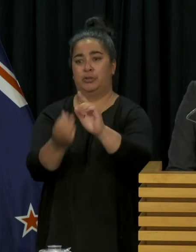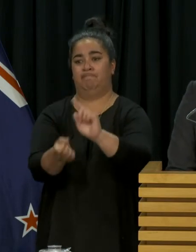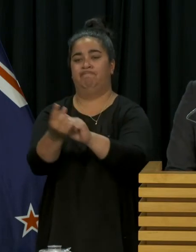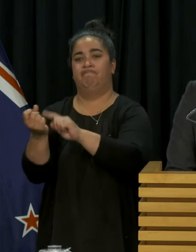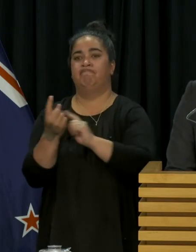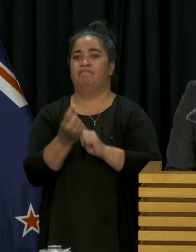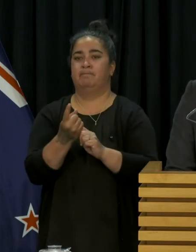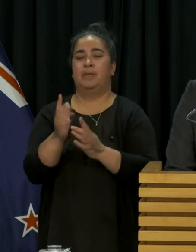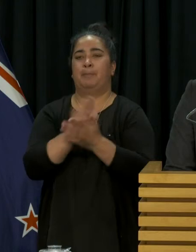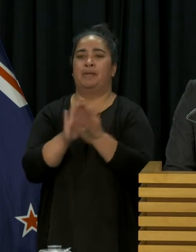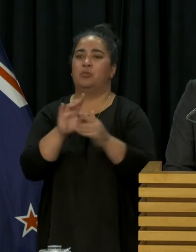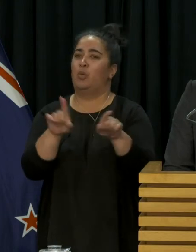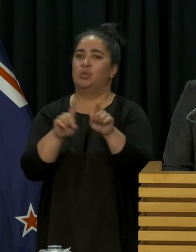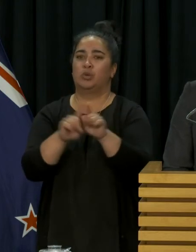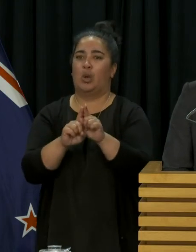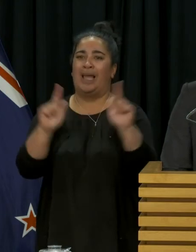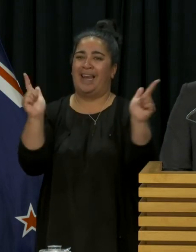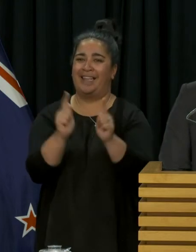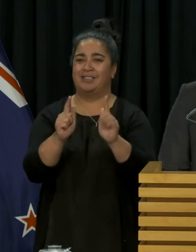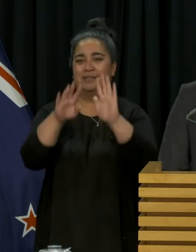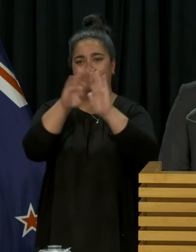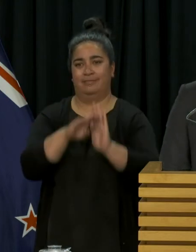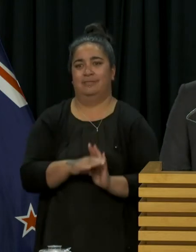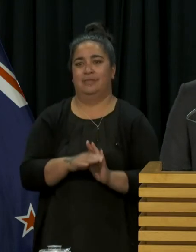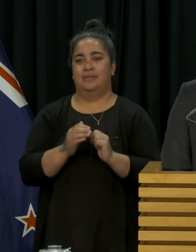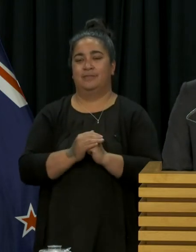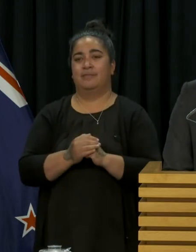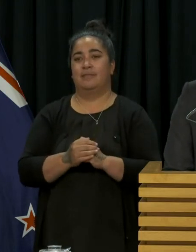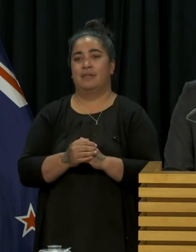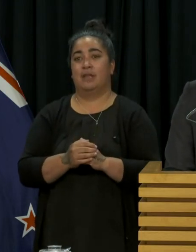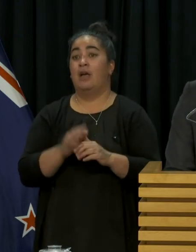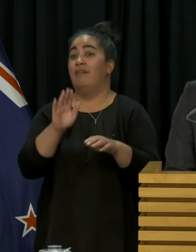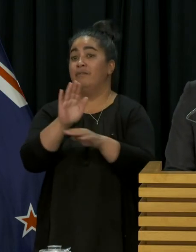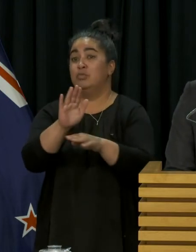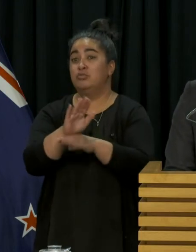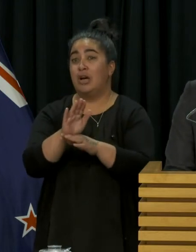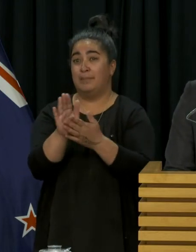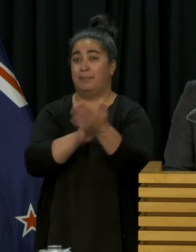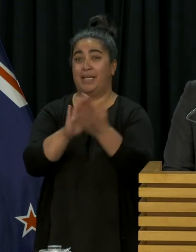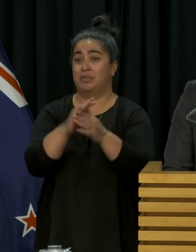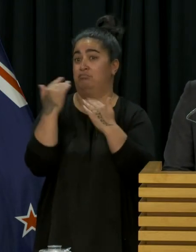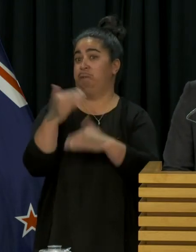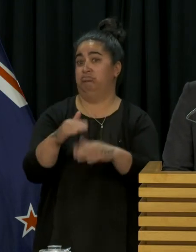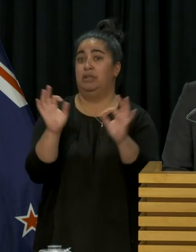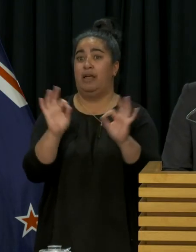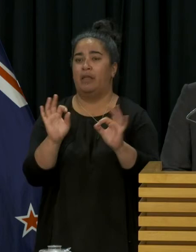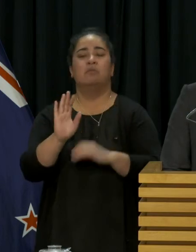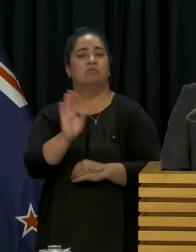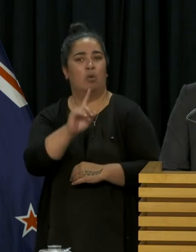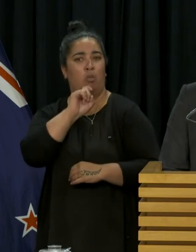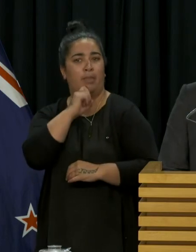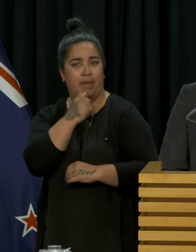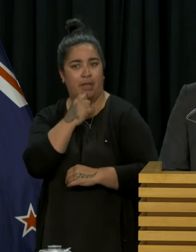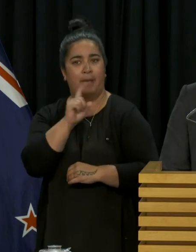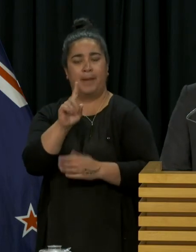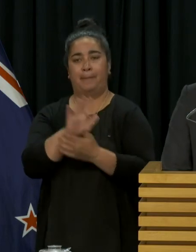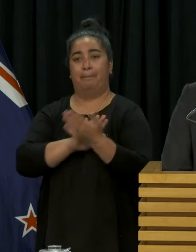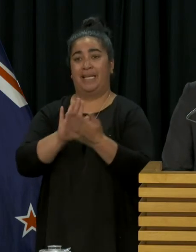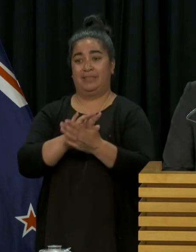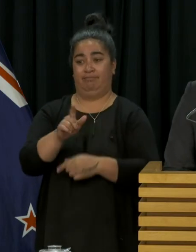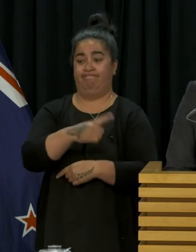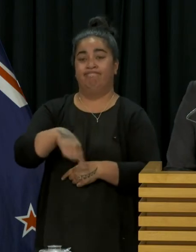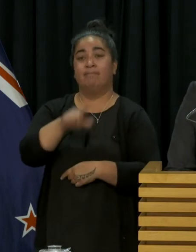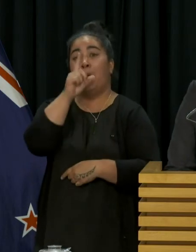fewer restrictions. That's not to say that restrictions may not be needed in the future, but we are in a much better position to